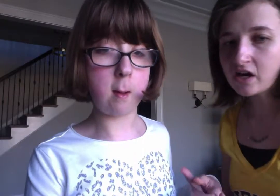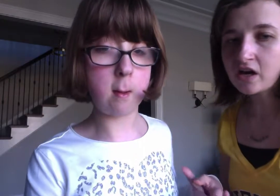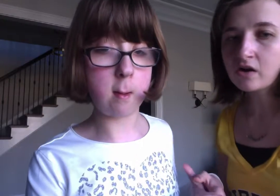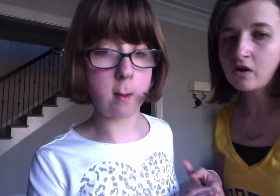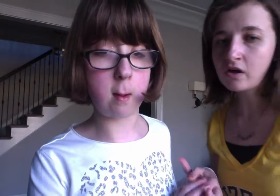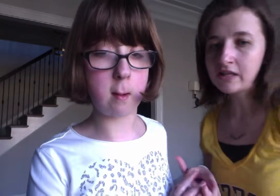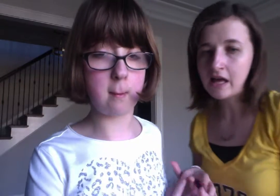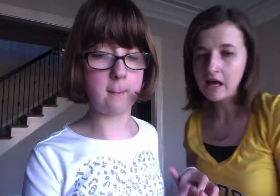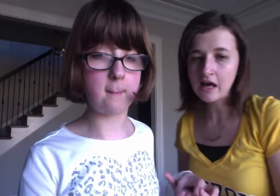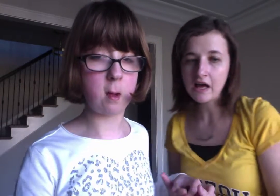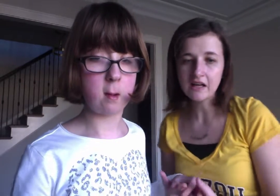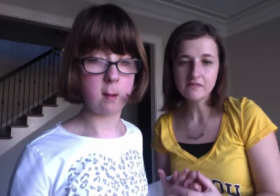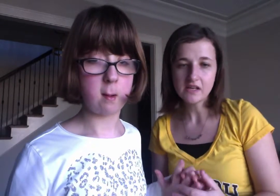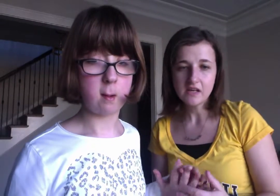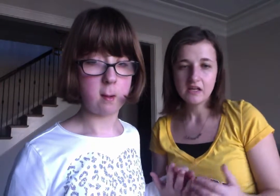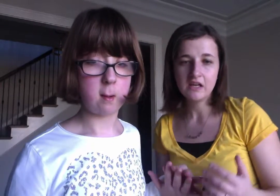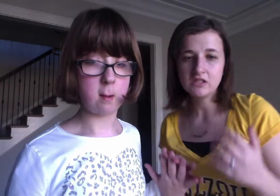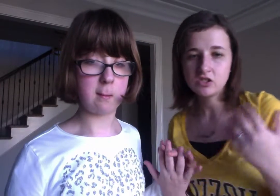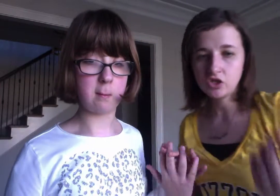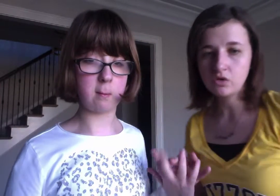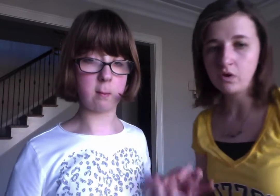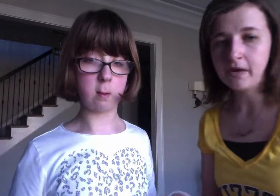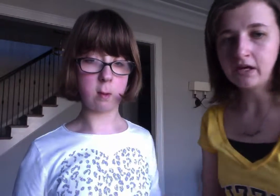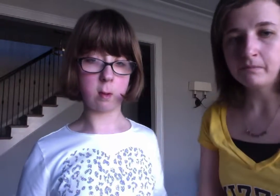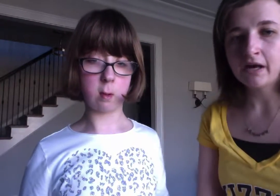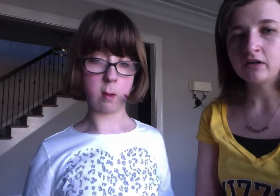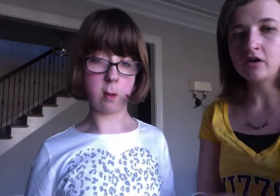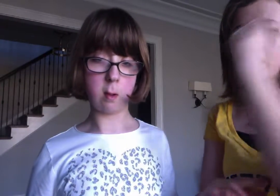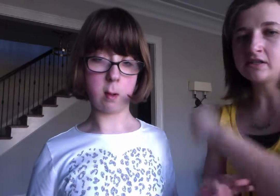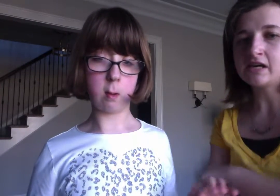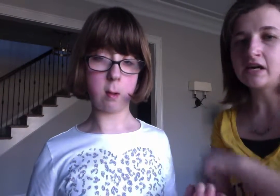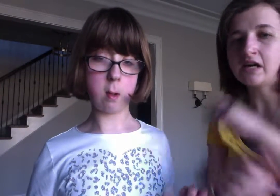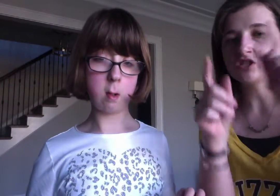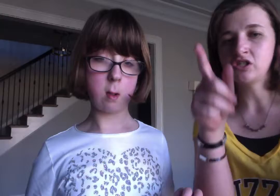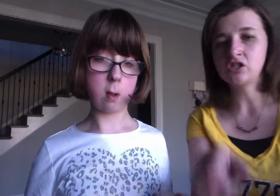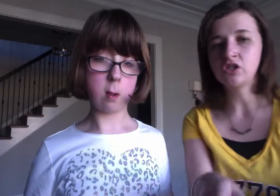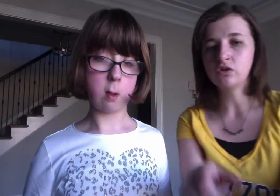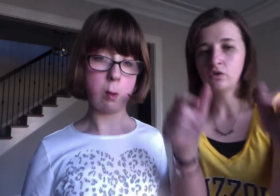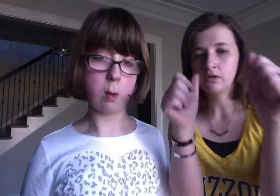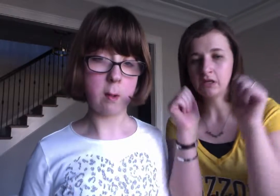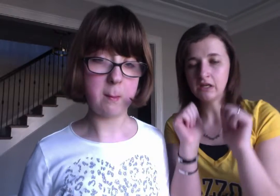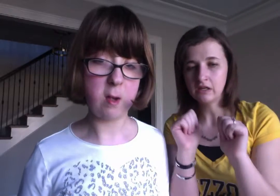our own lives. It's true, we'll make a better day, just you and me.